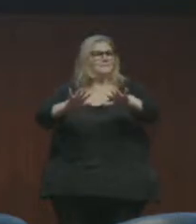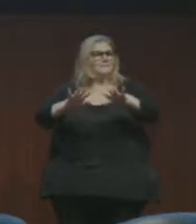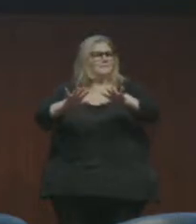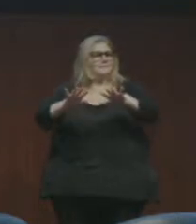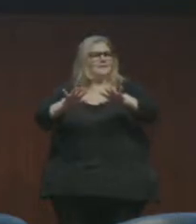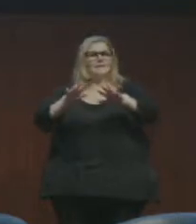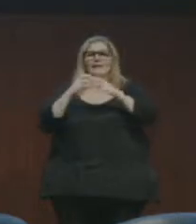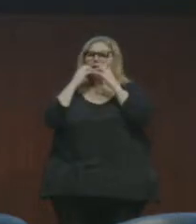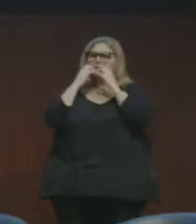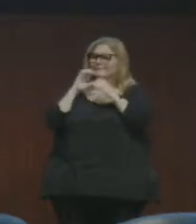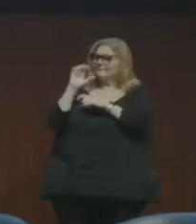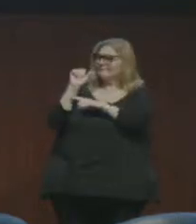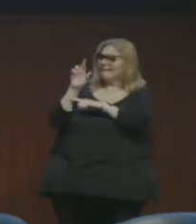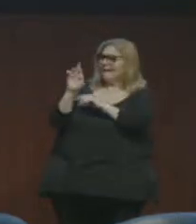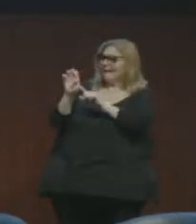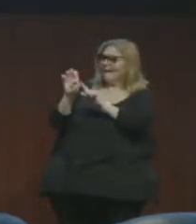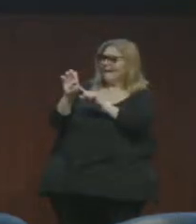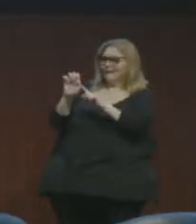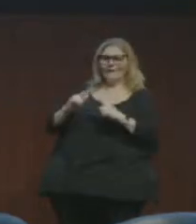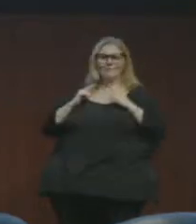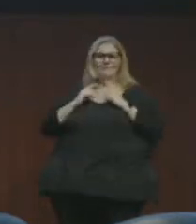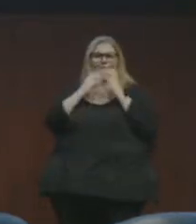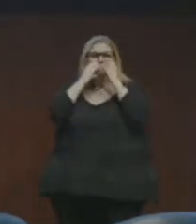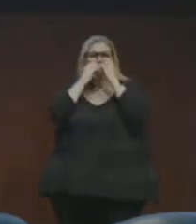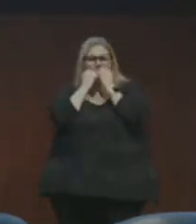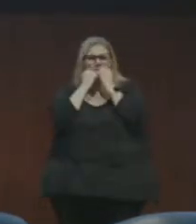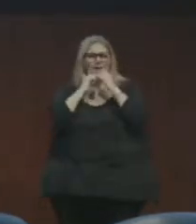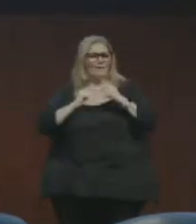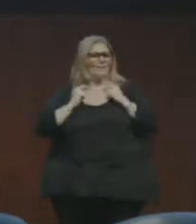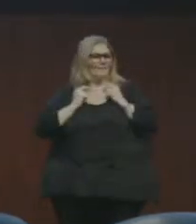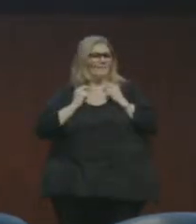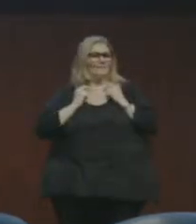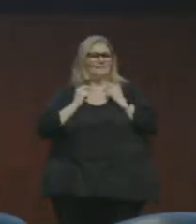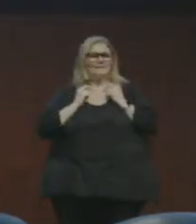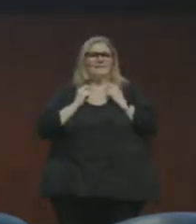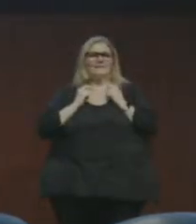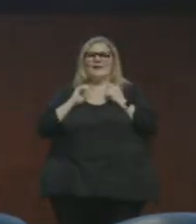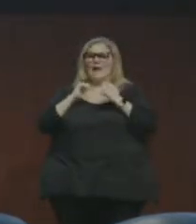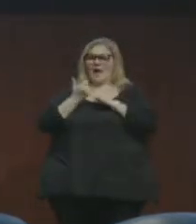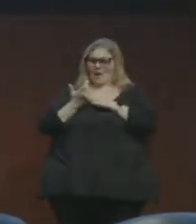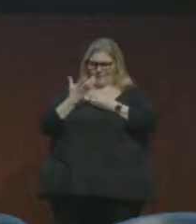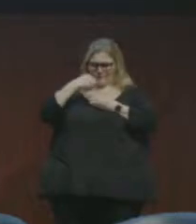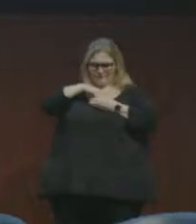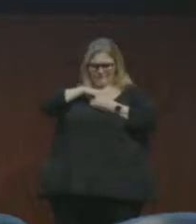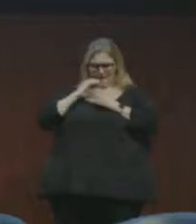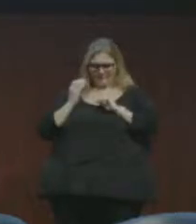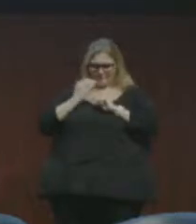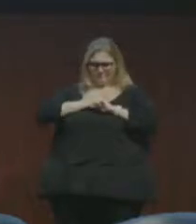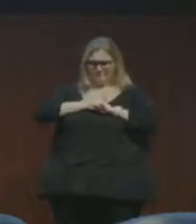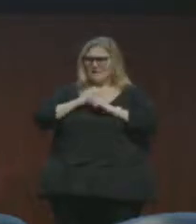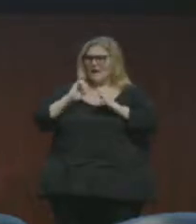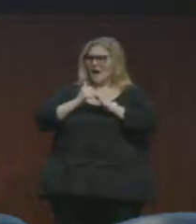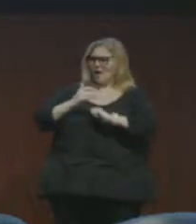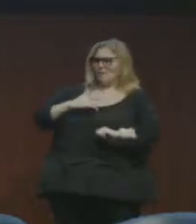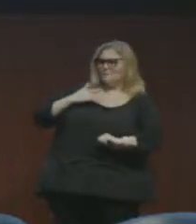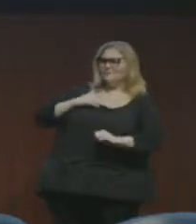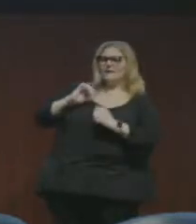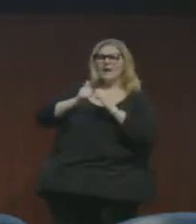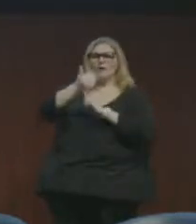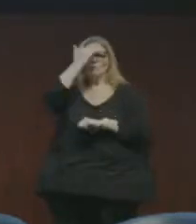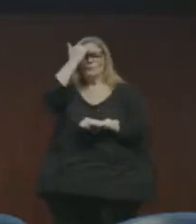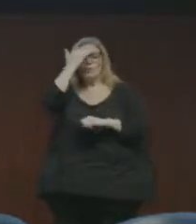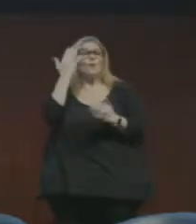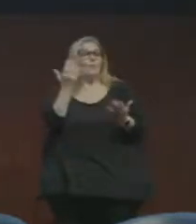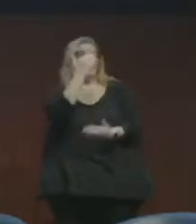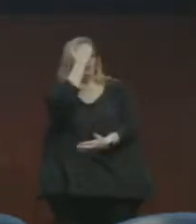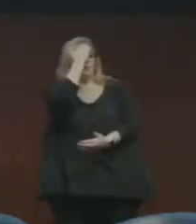which care lives, right? How it's embodied, how we feel it, how we know it, and what we